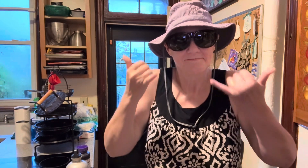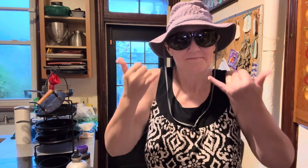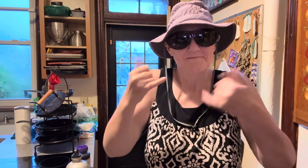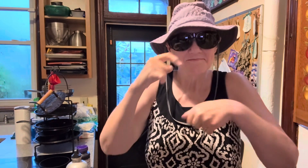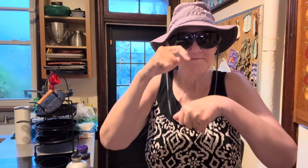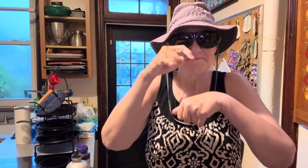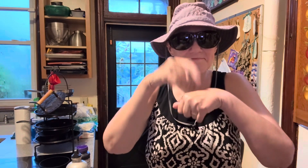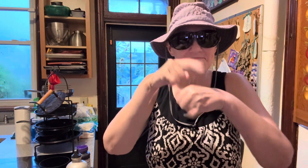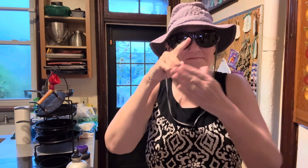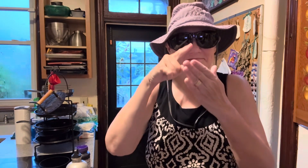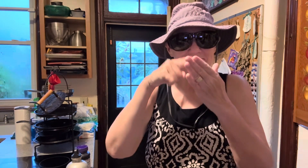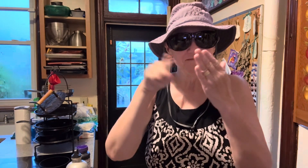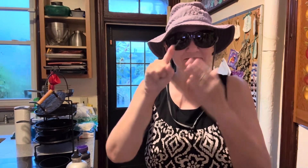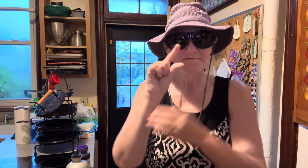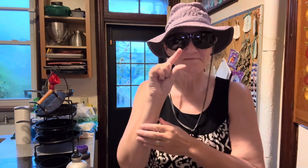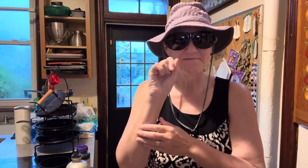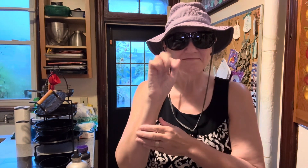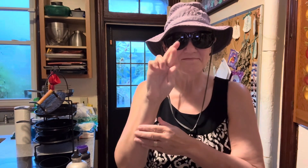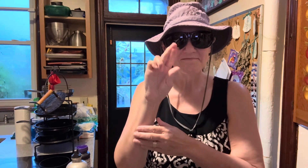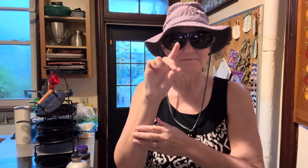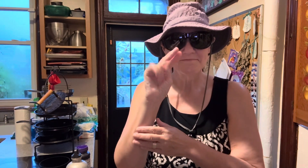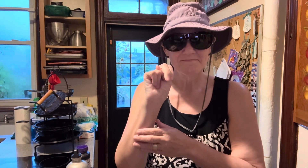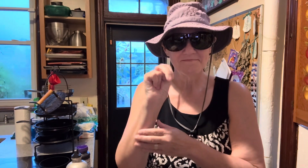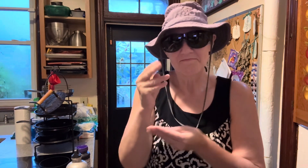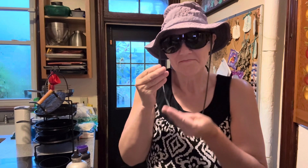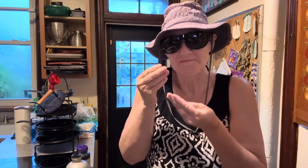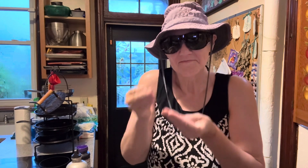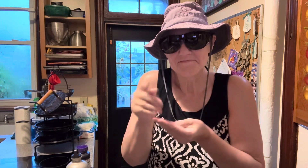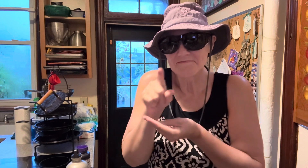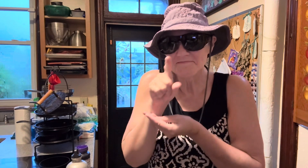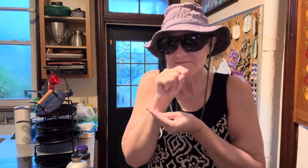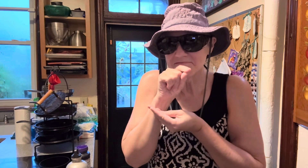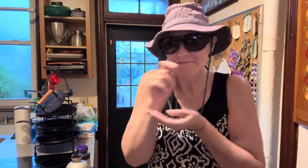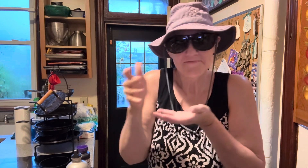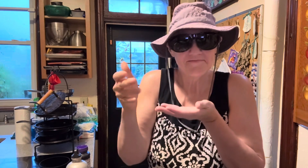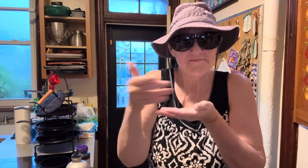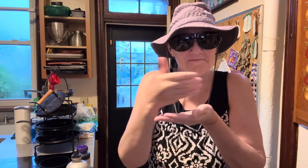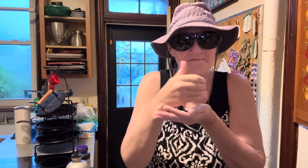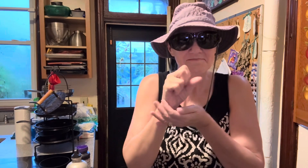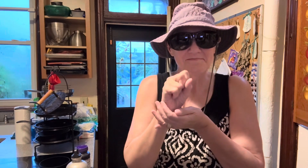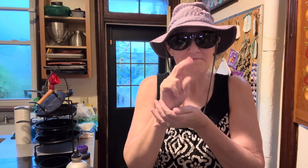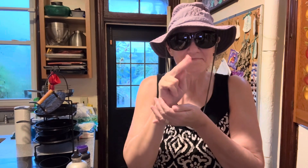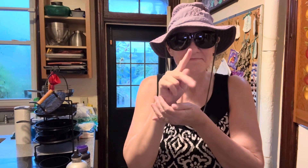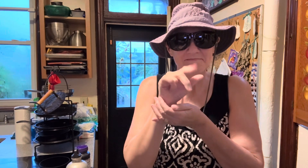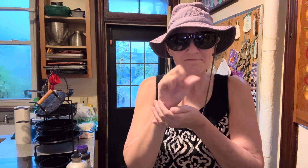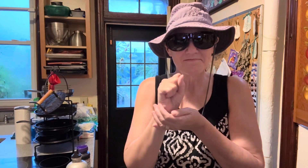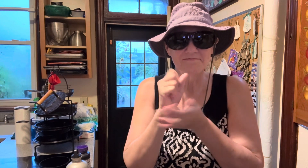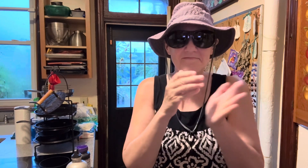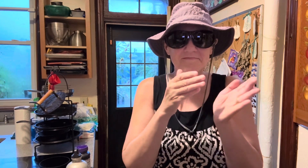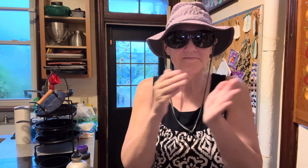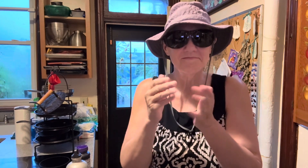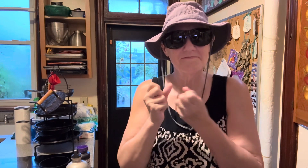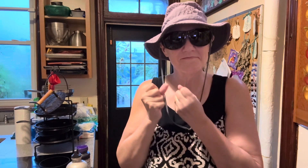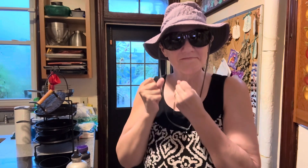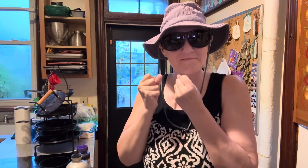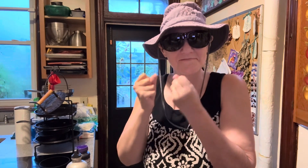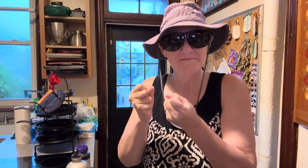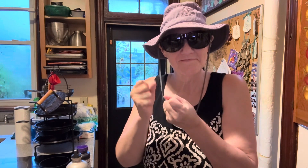Breakfast is done. Now it's time to check on the garden and feed the birds and collect some